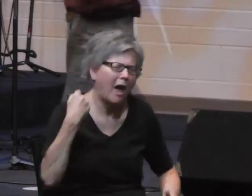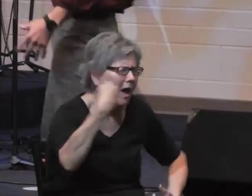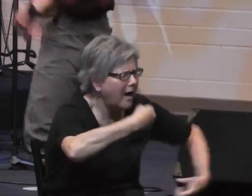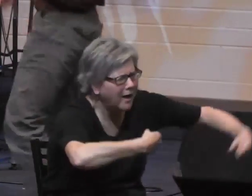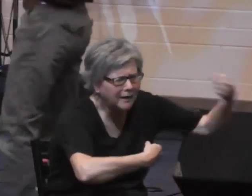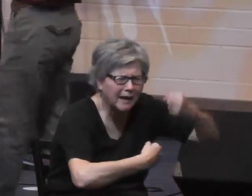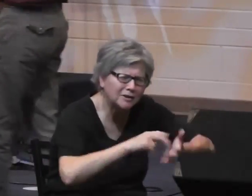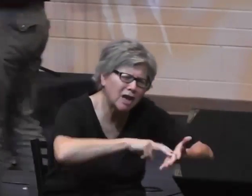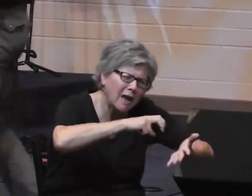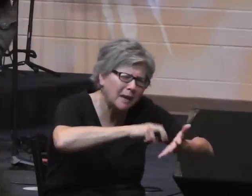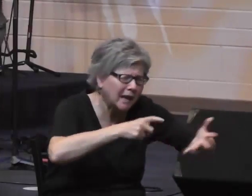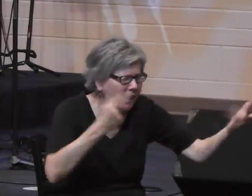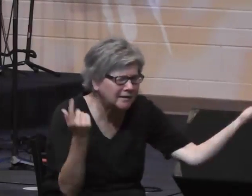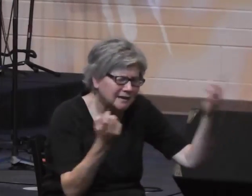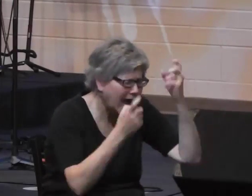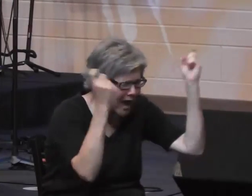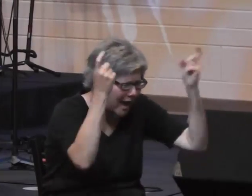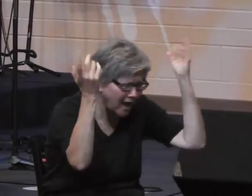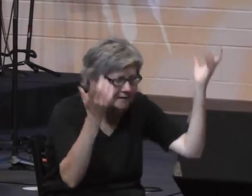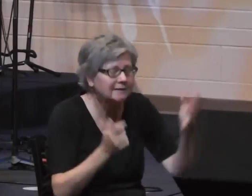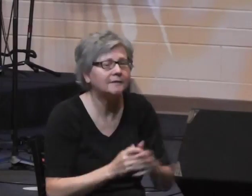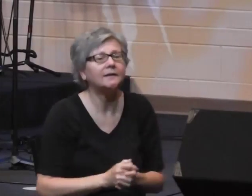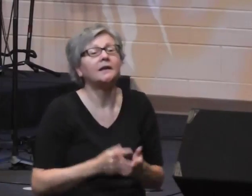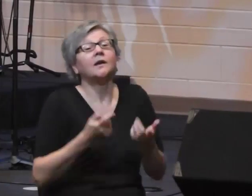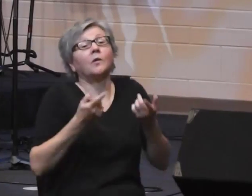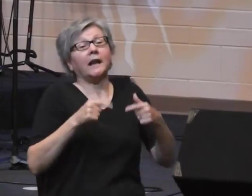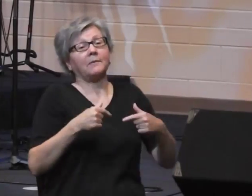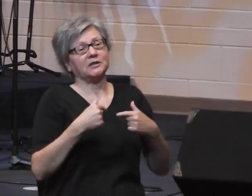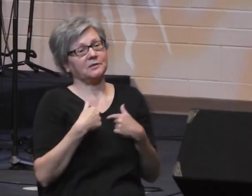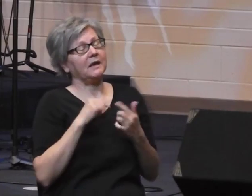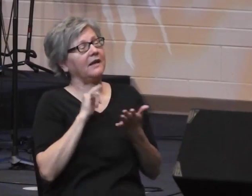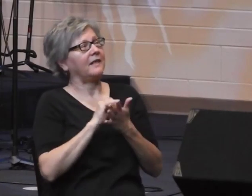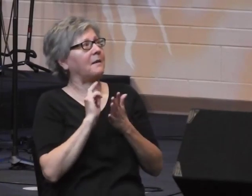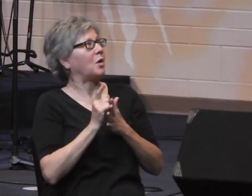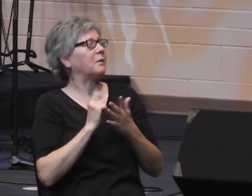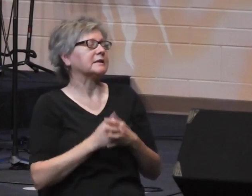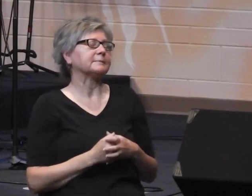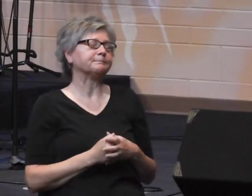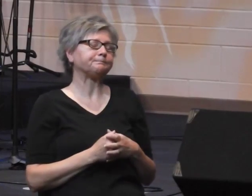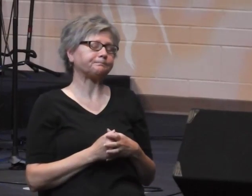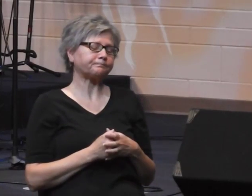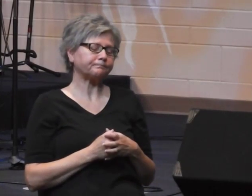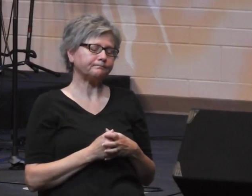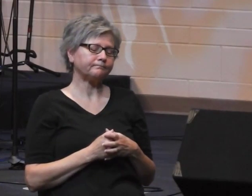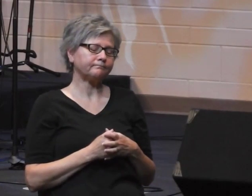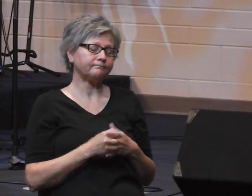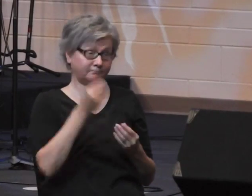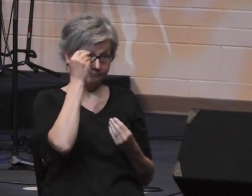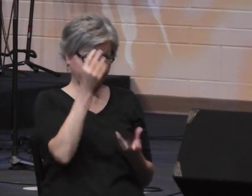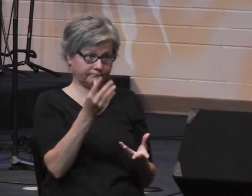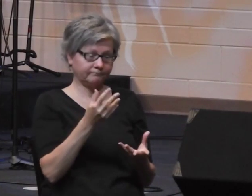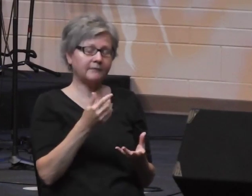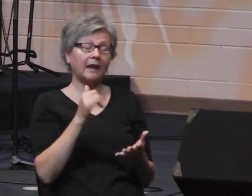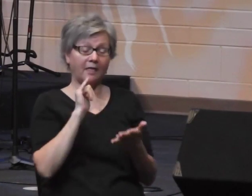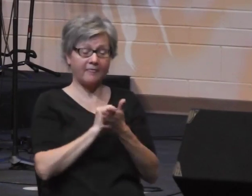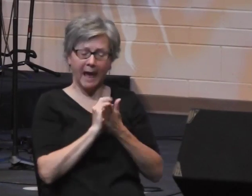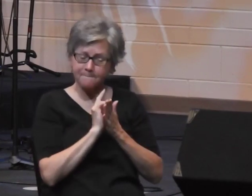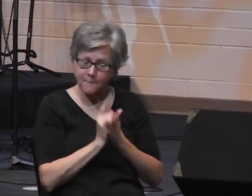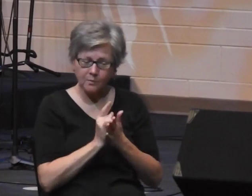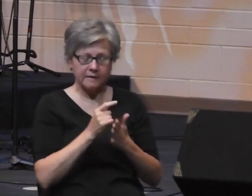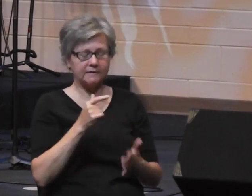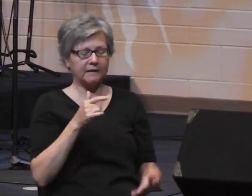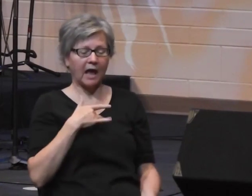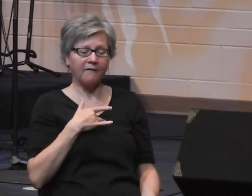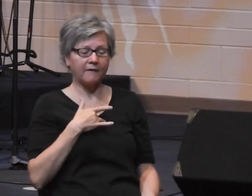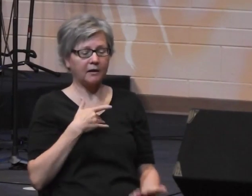start hugging him and jumping and freaking out. And so here's what happened to me in that moment. In that moment, I got a new